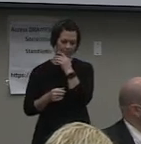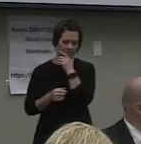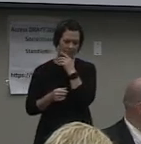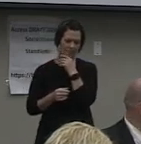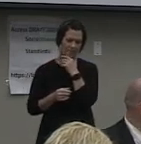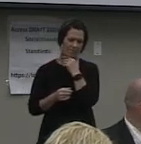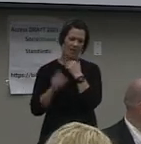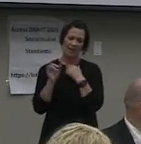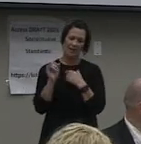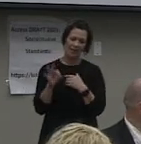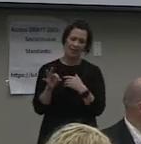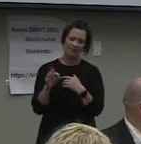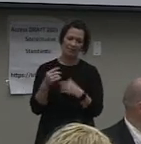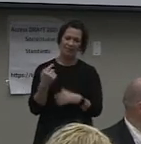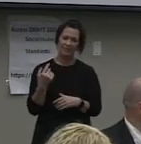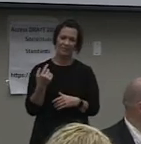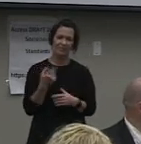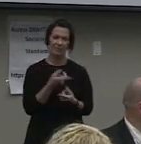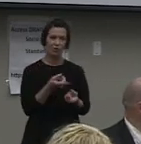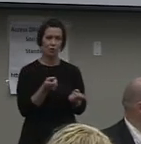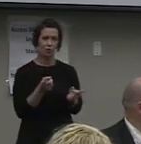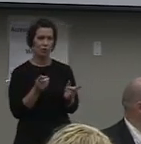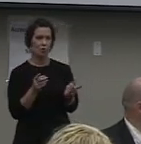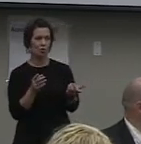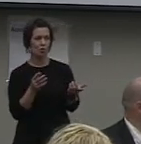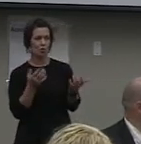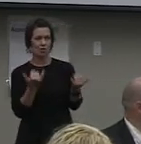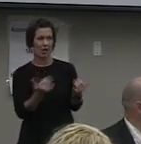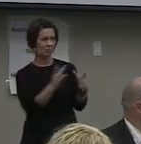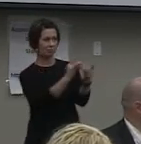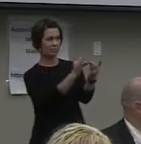And if we're getting these issues out, I don't know how the public